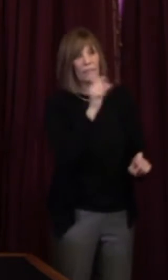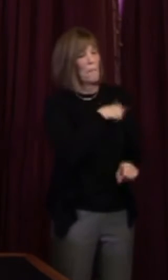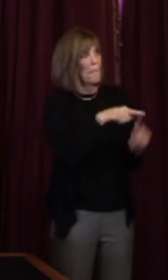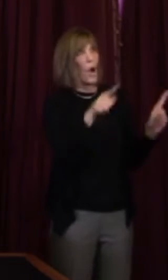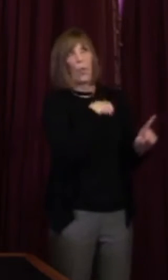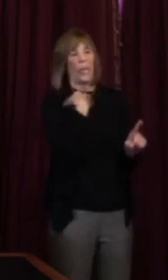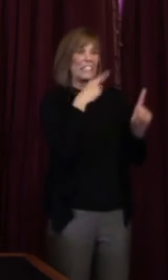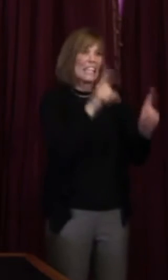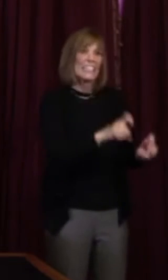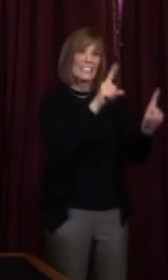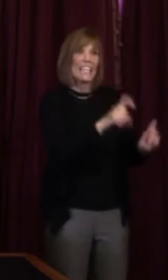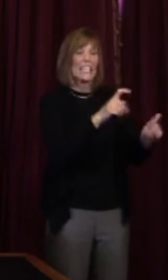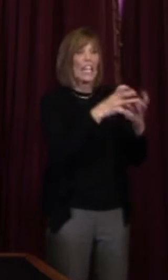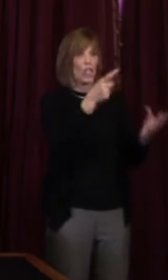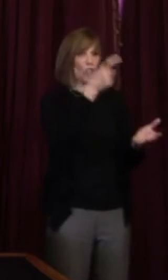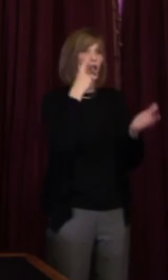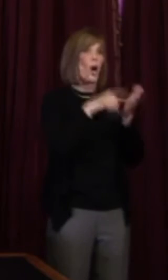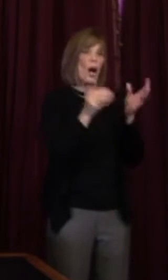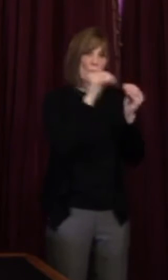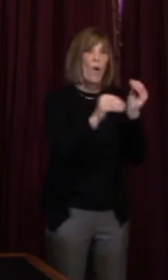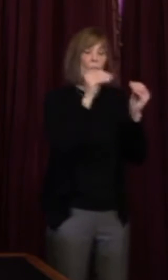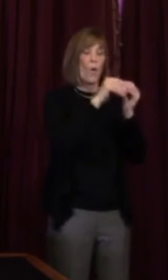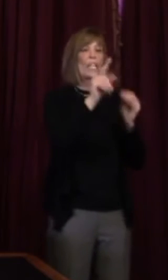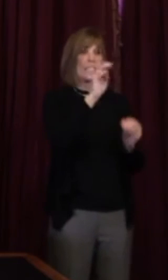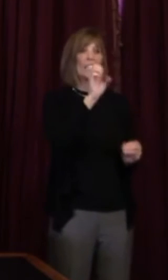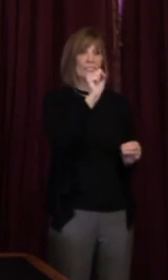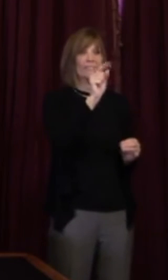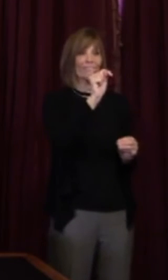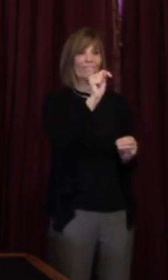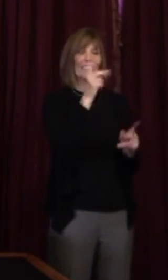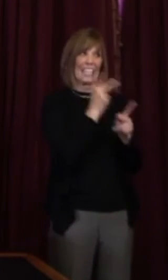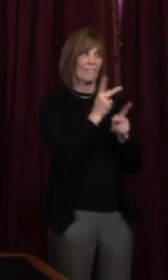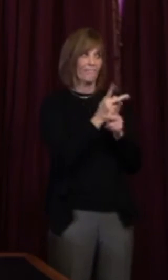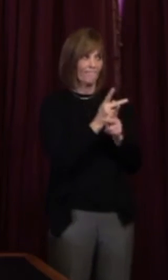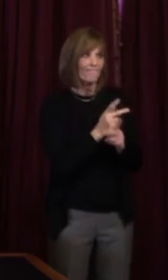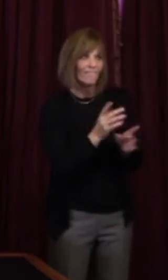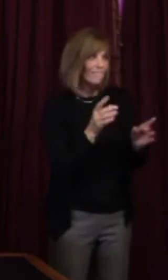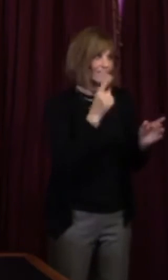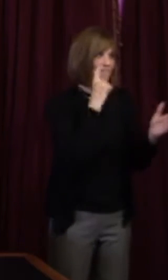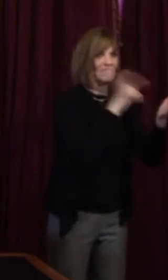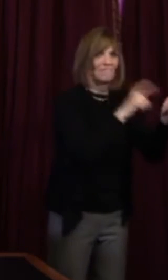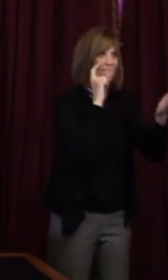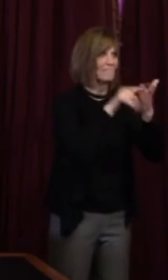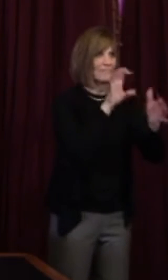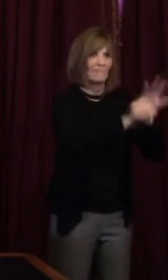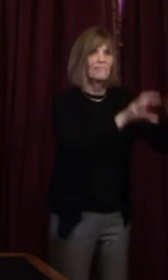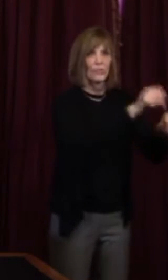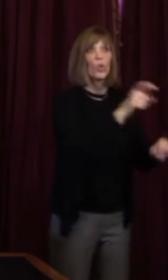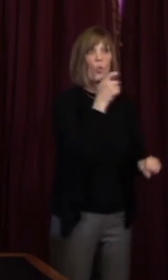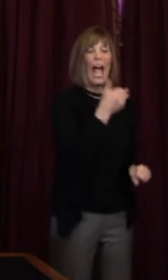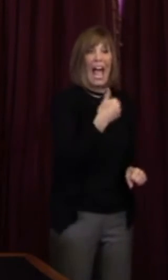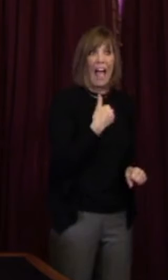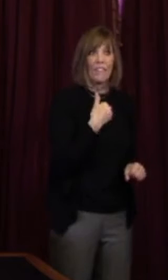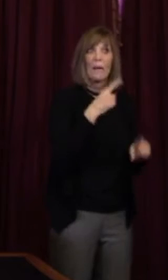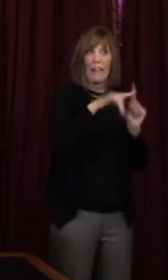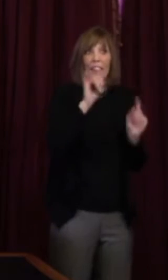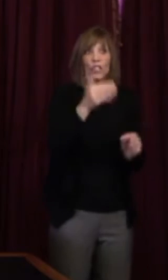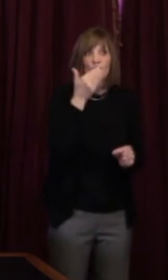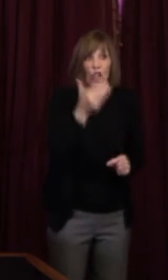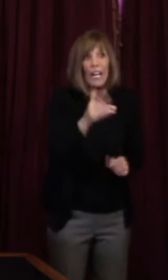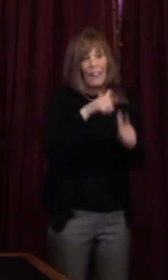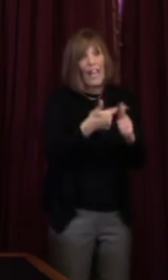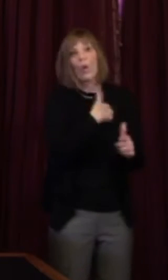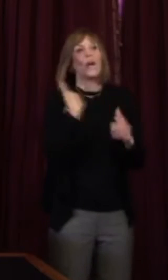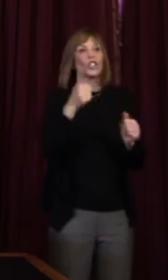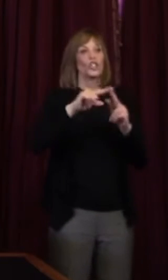the duplicate ones out. But you're seeing more and more testing, and so that's, we're identifying more, but that's good because then